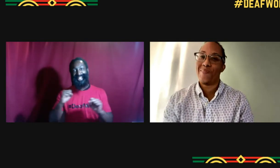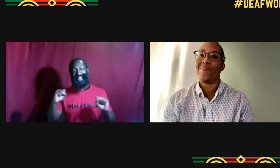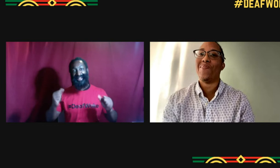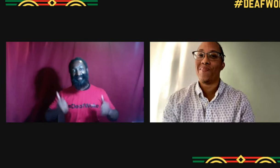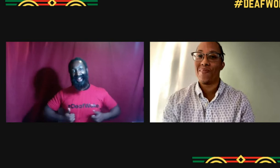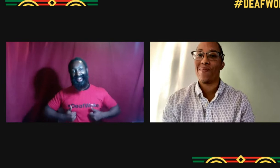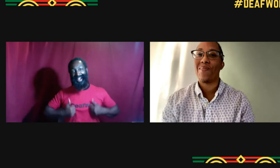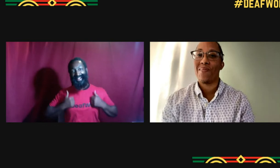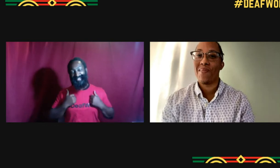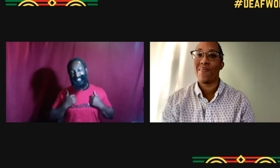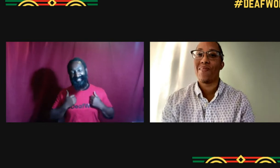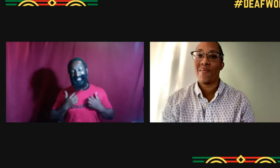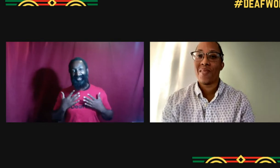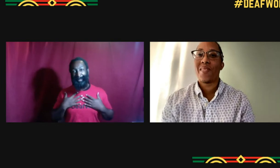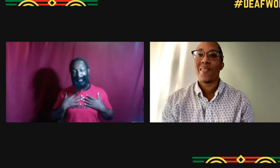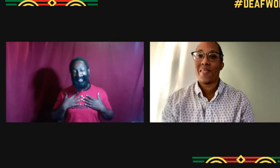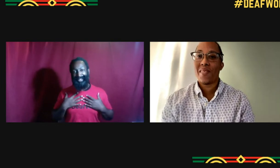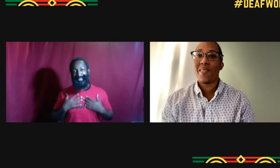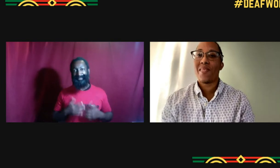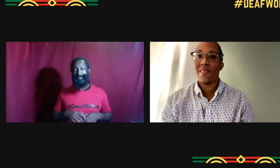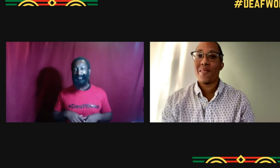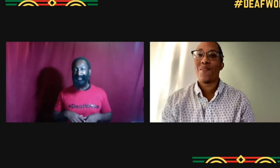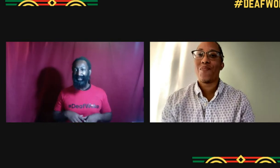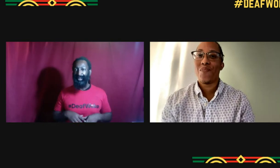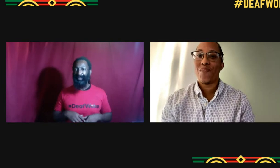Luckily, I have a dance that saved my life.